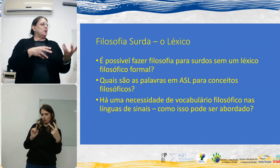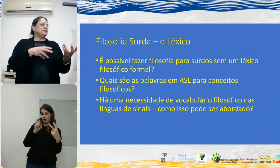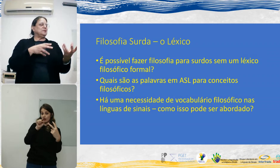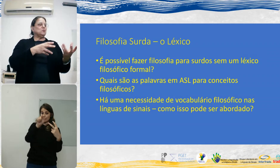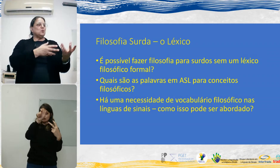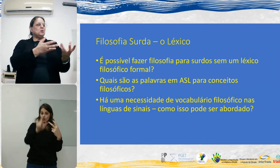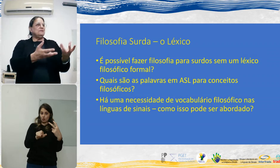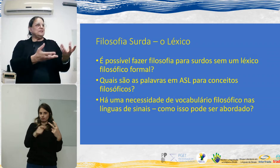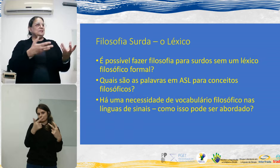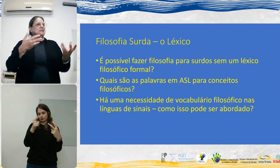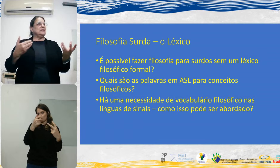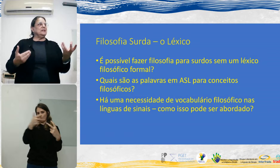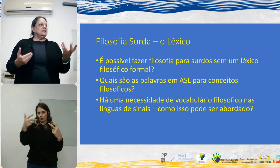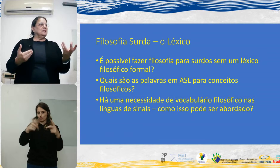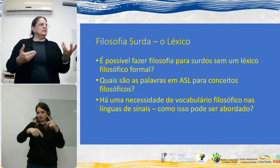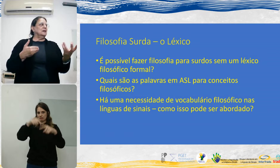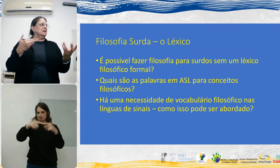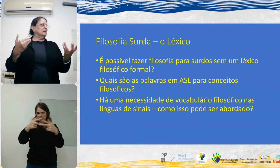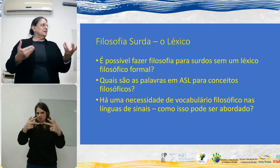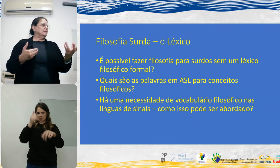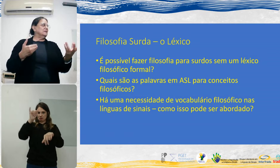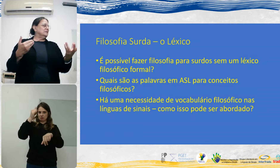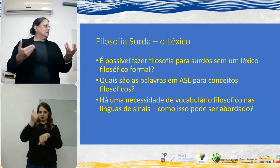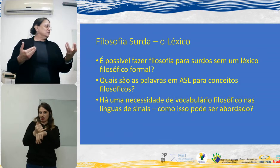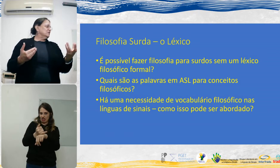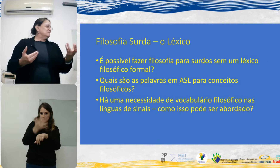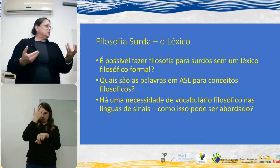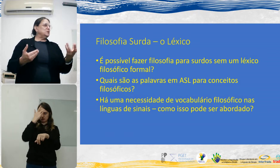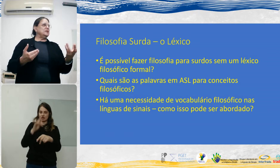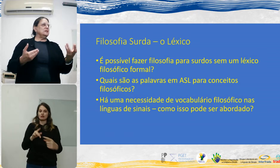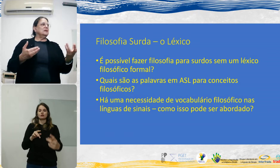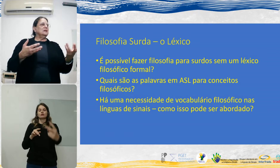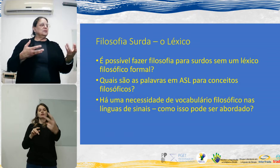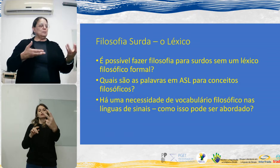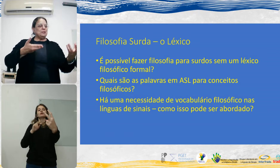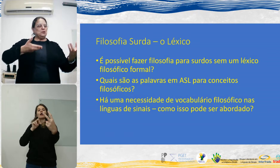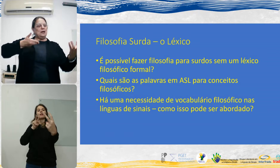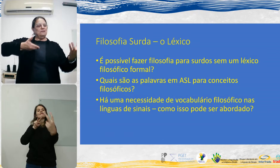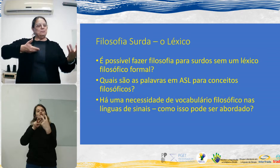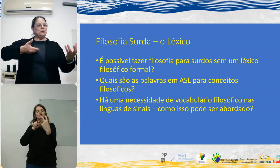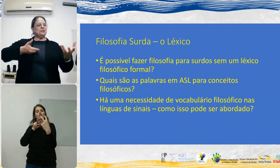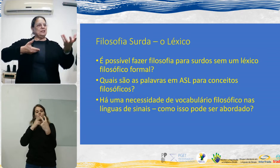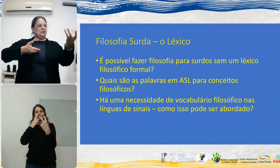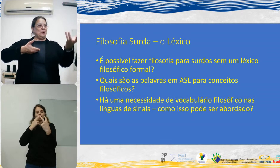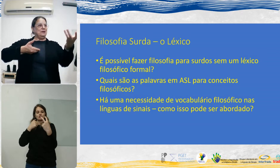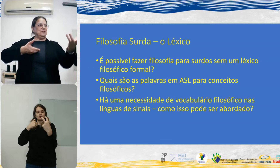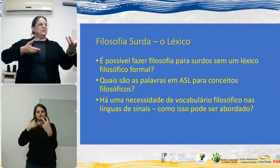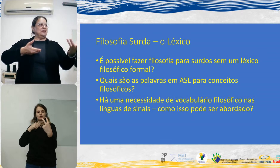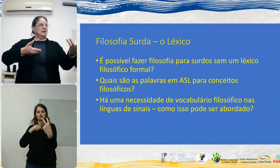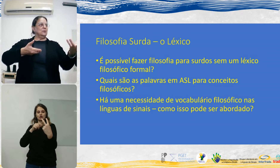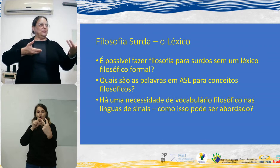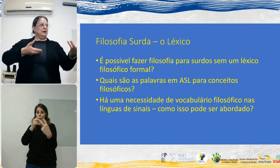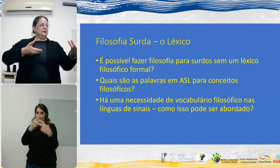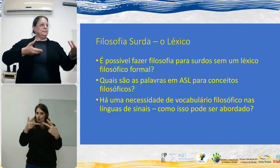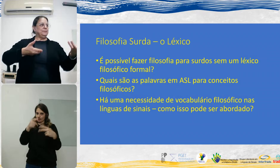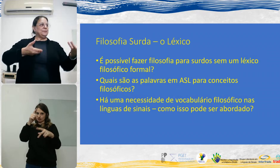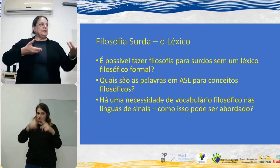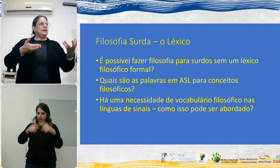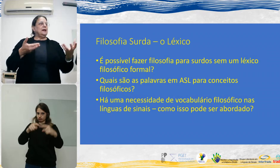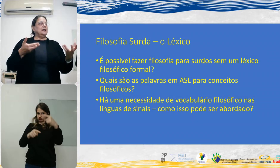Or what is the role of this thing in the discussion of beauty? So, but you have the person and you have the thing out